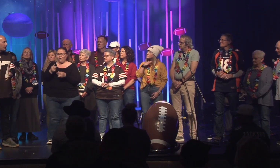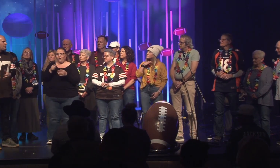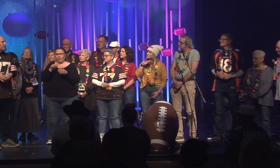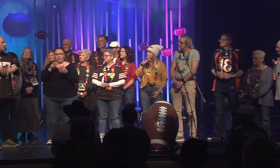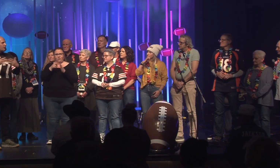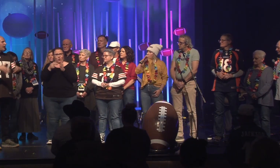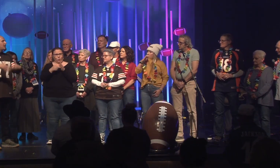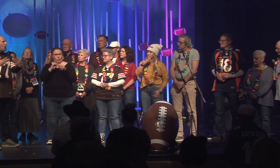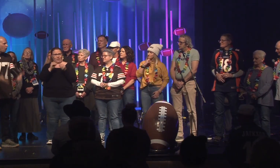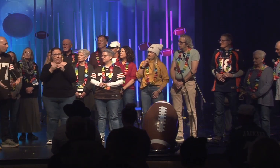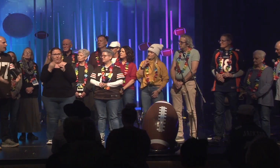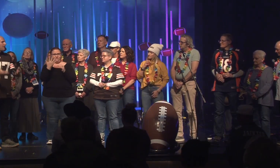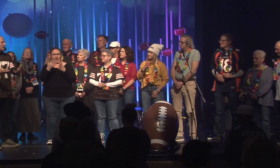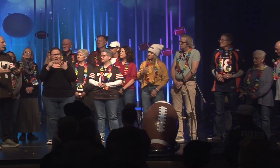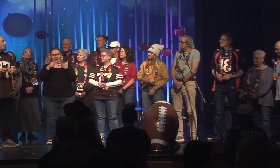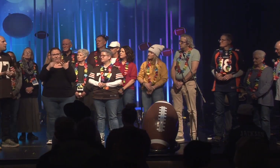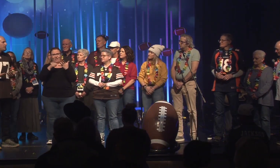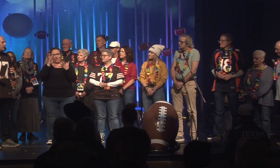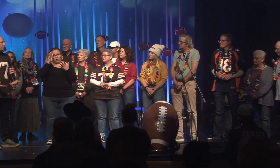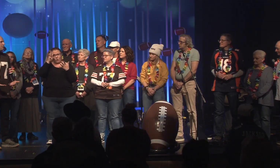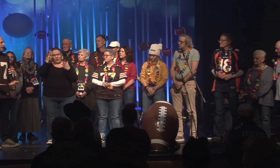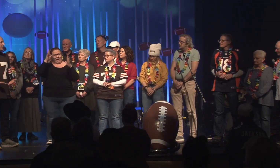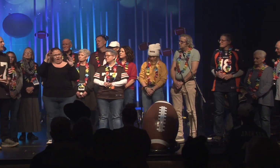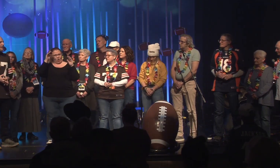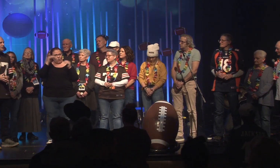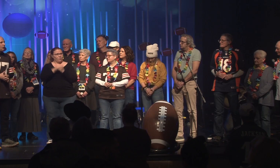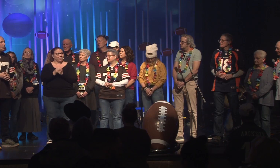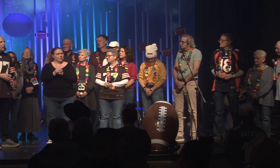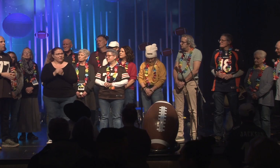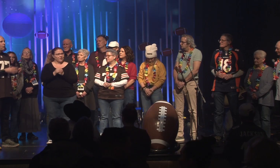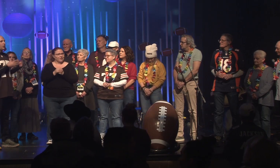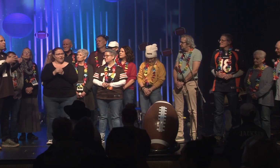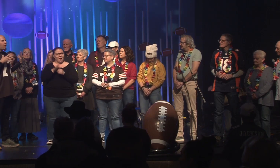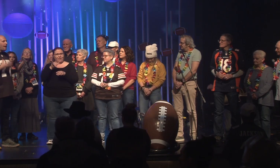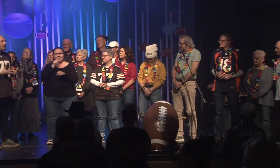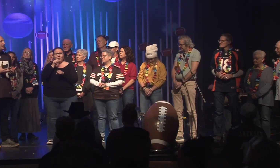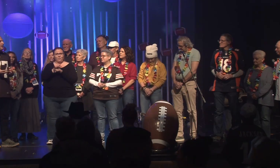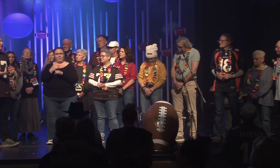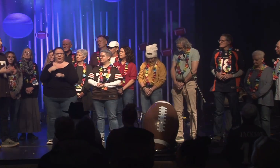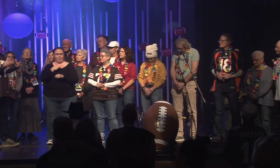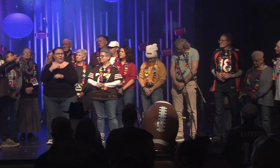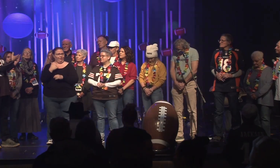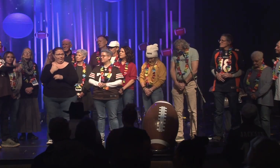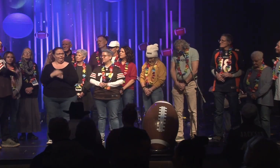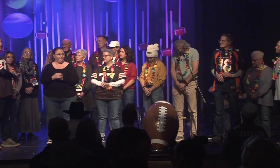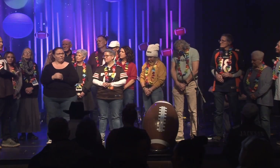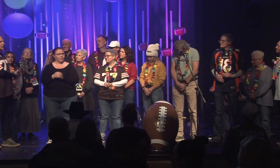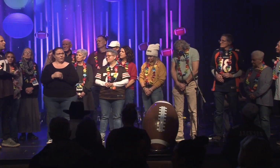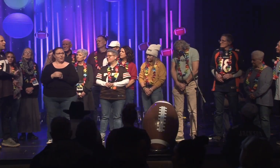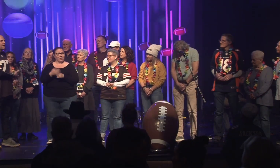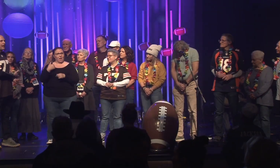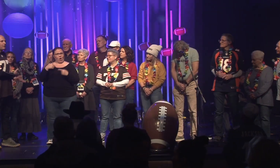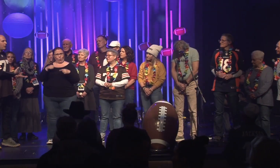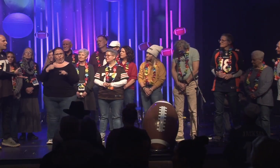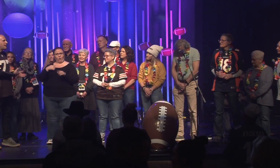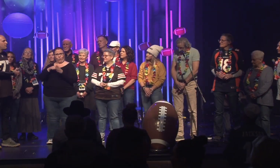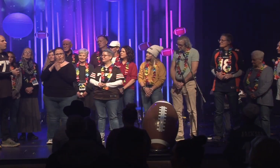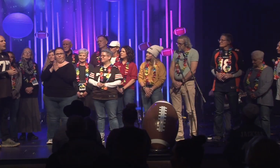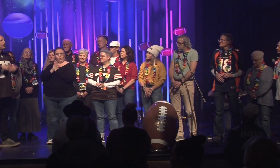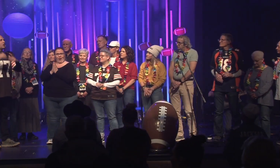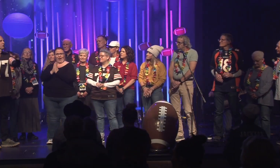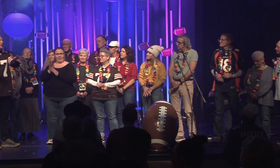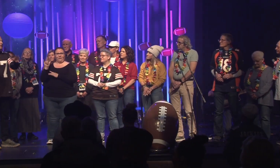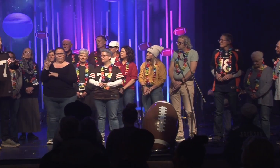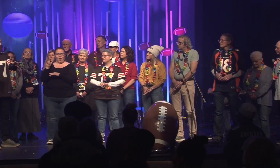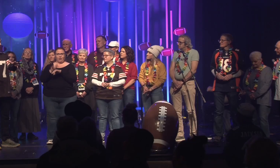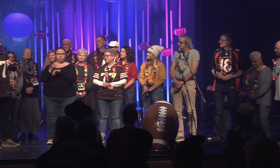that we're talking about, is create hope. That's the commitment that we make. And so while we're praying, they're going to be on a plane on Tuesday night, Wednesday, but